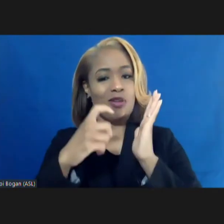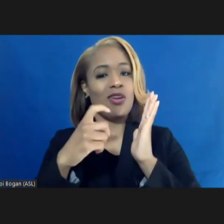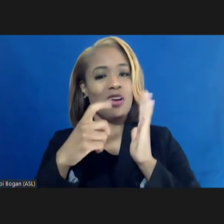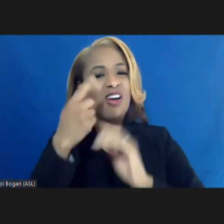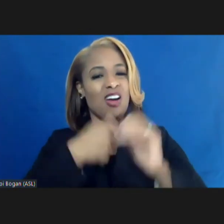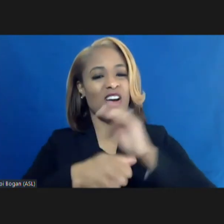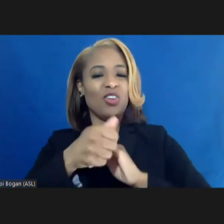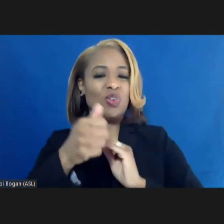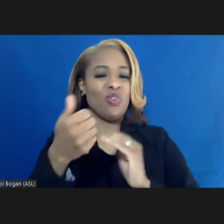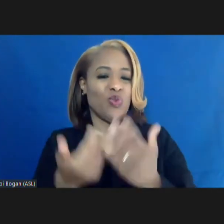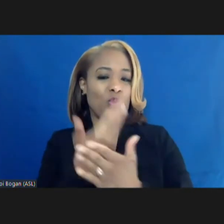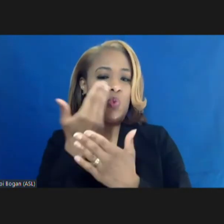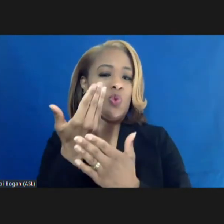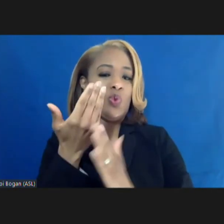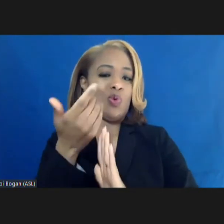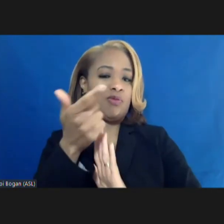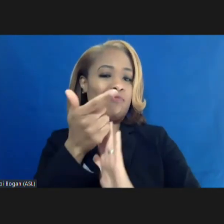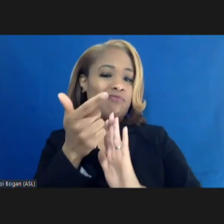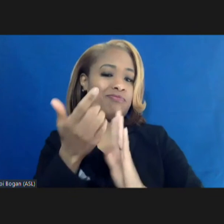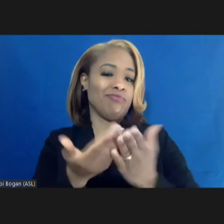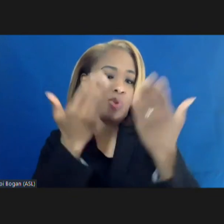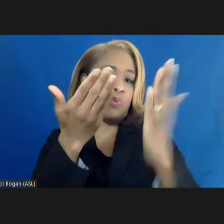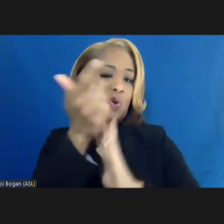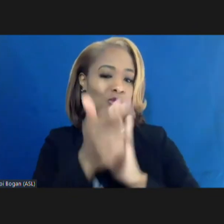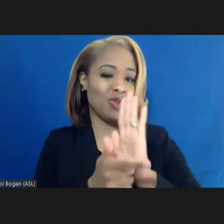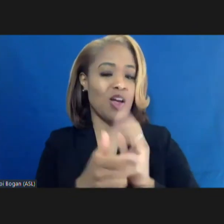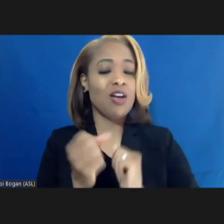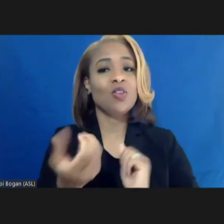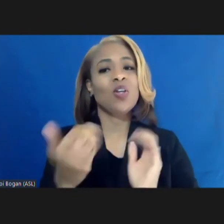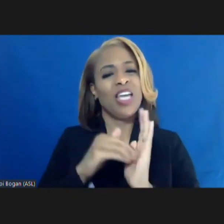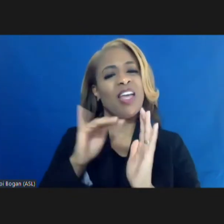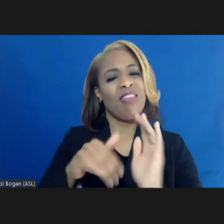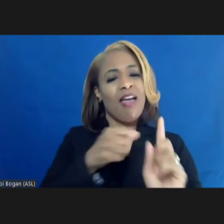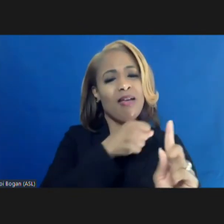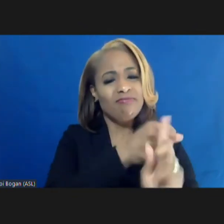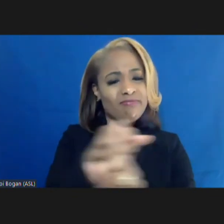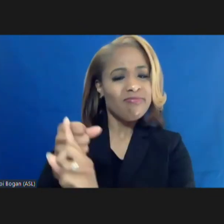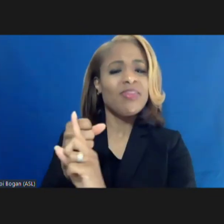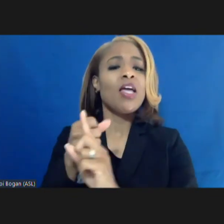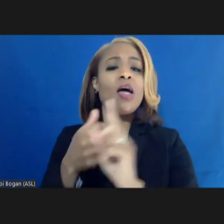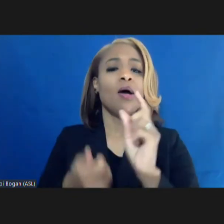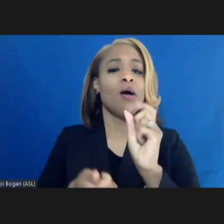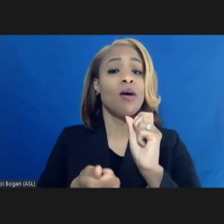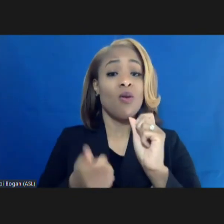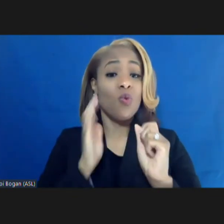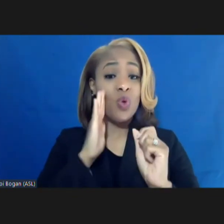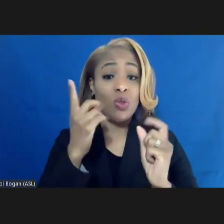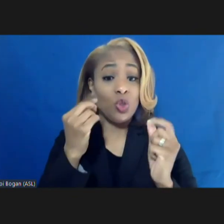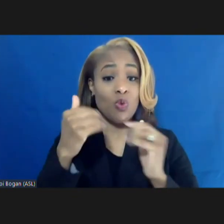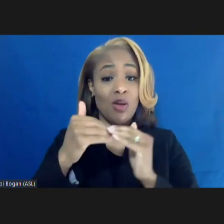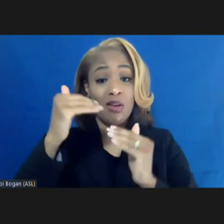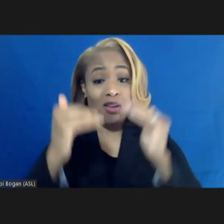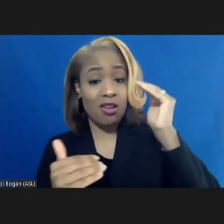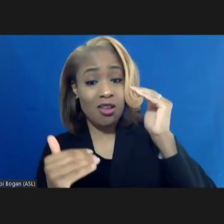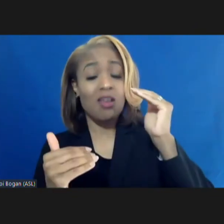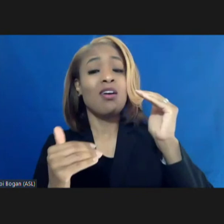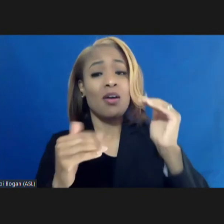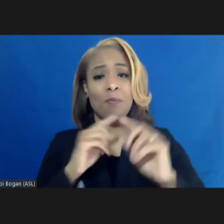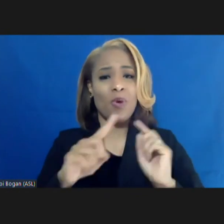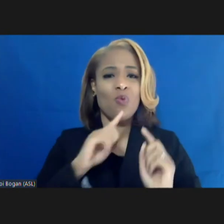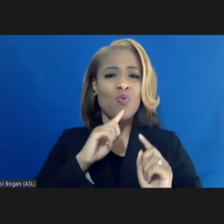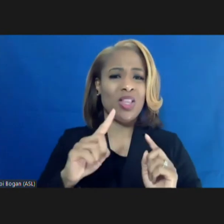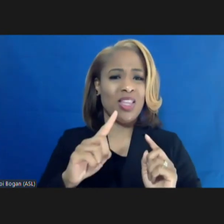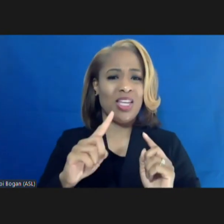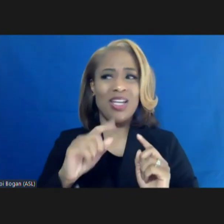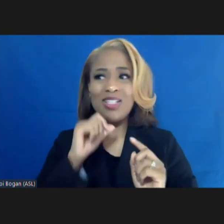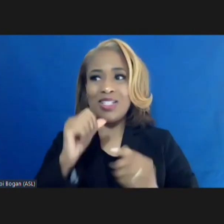this new proposal. So again, it's an example of an impact that's primarily going to be disenfranchisement when there's really no